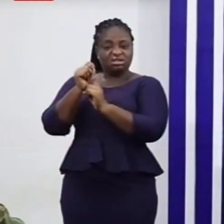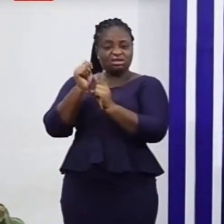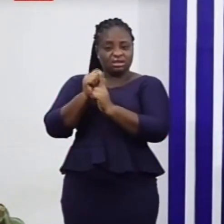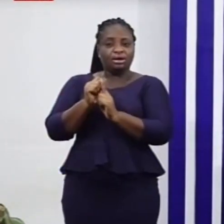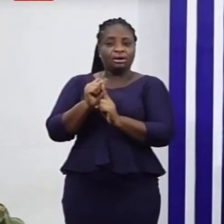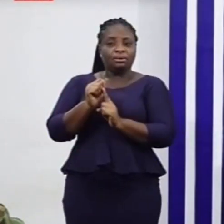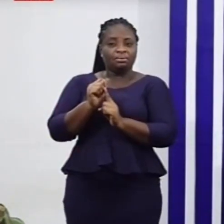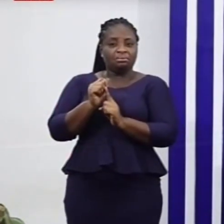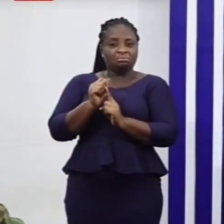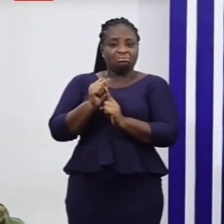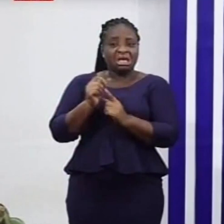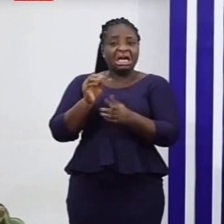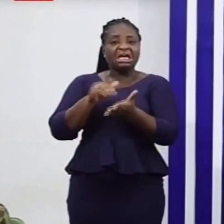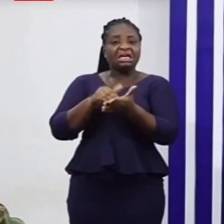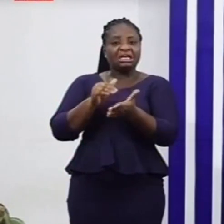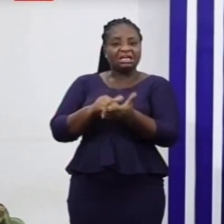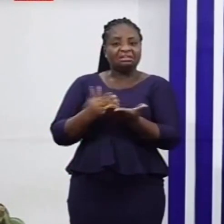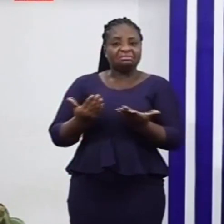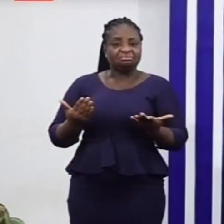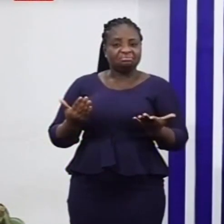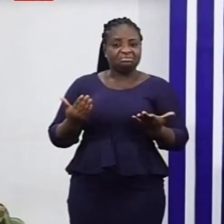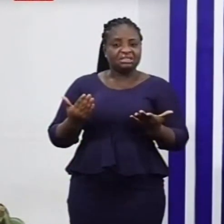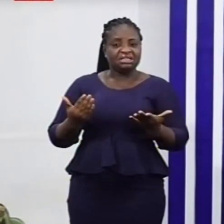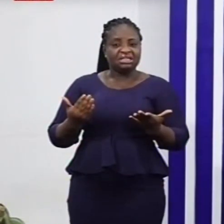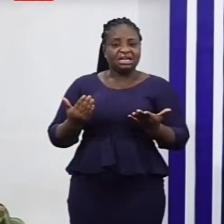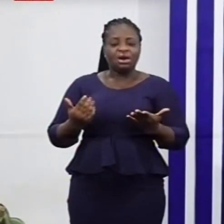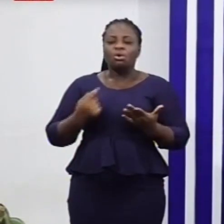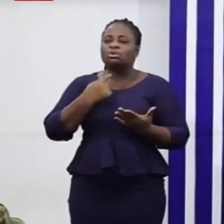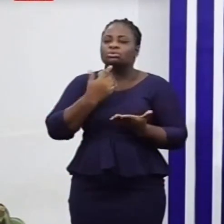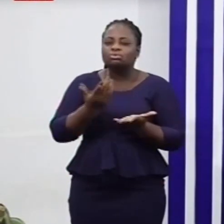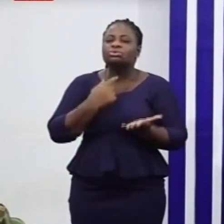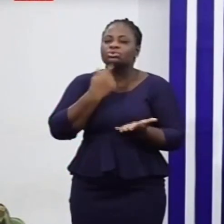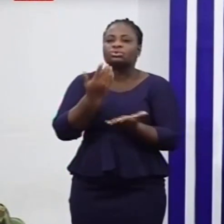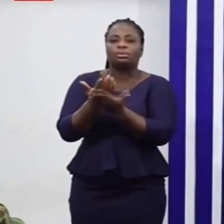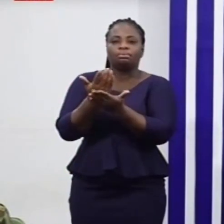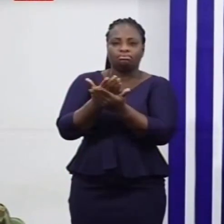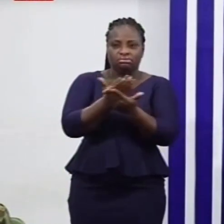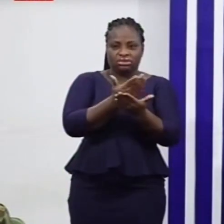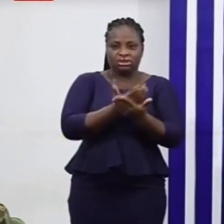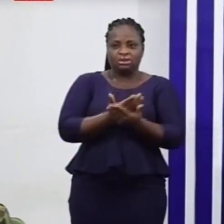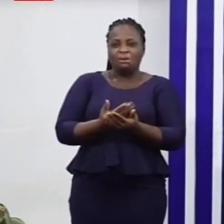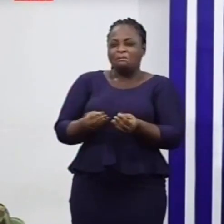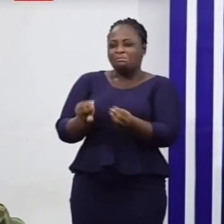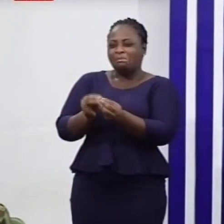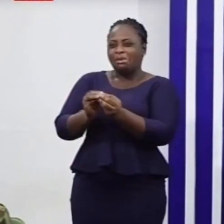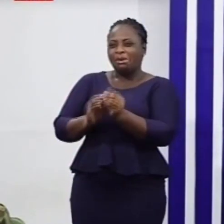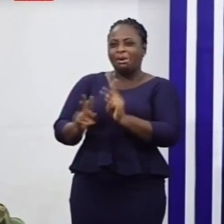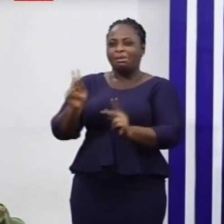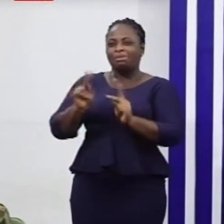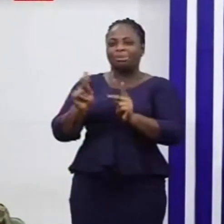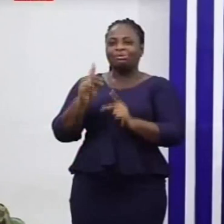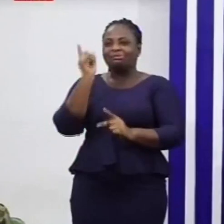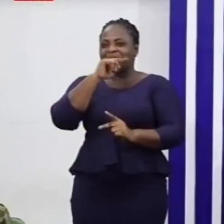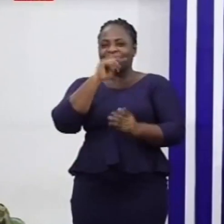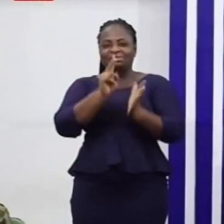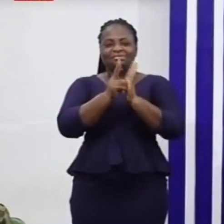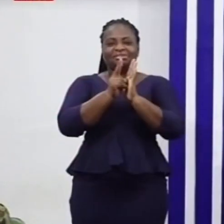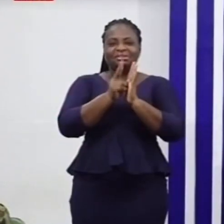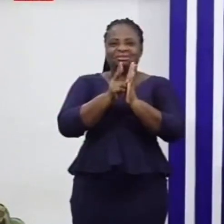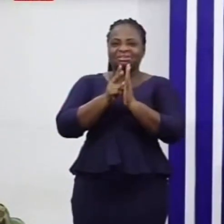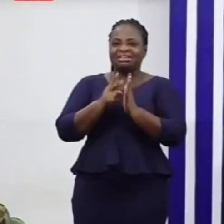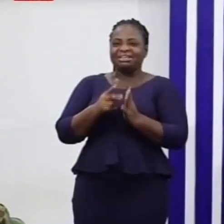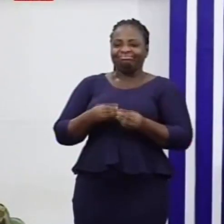moye ebio o san so aboye nkokose nkomo bebre ekoso se asoja fo na mkromo obu nkofo ne ade ne nye no